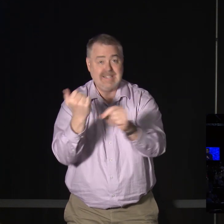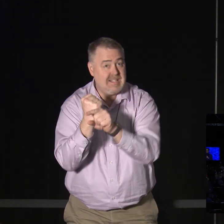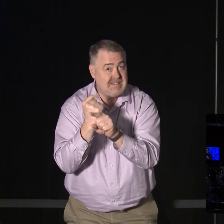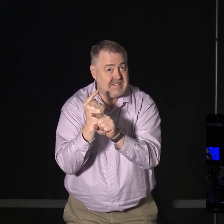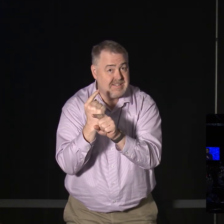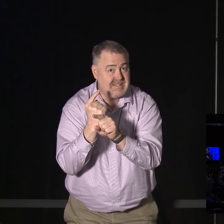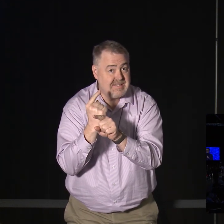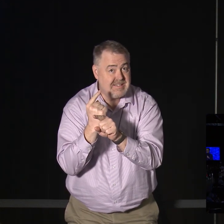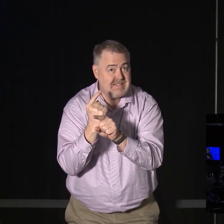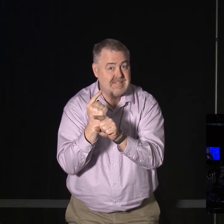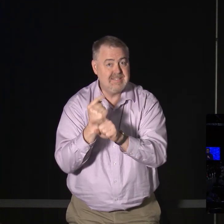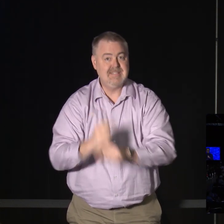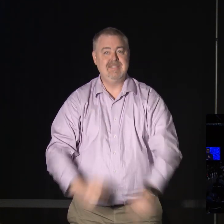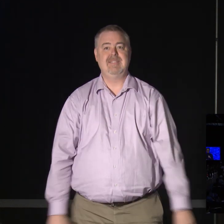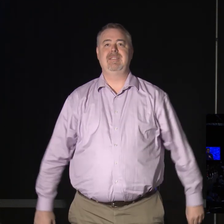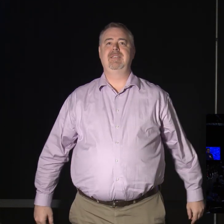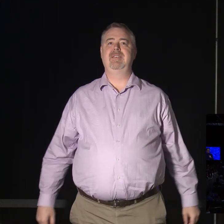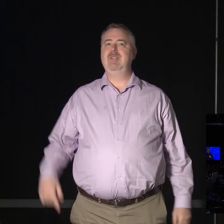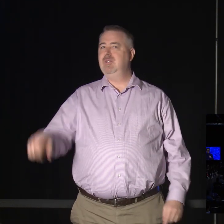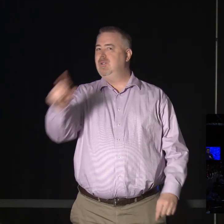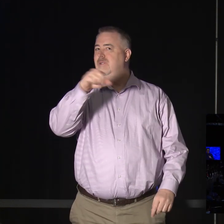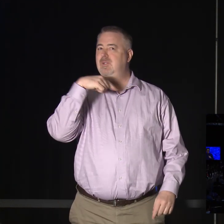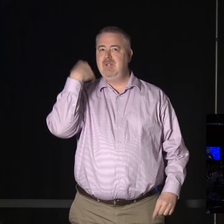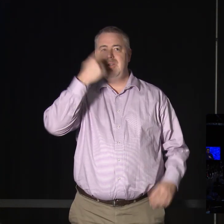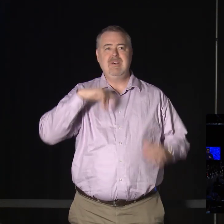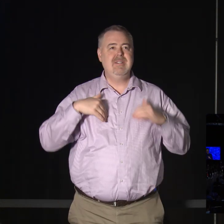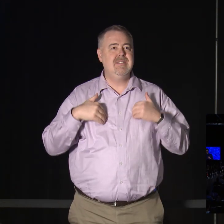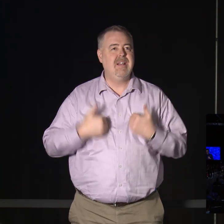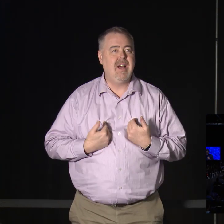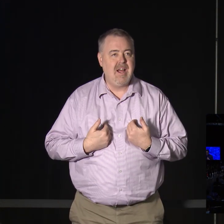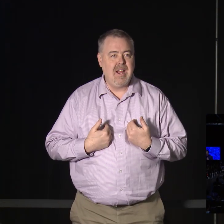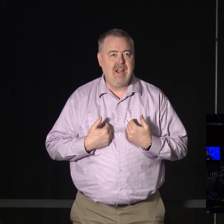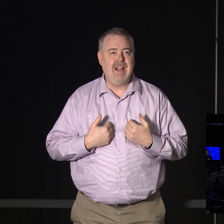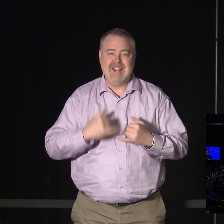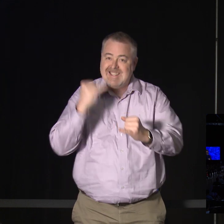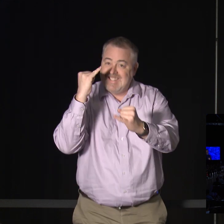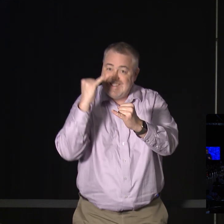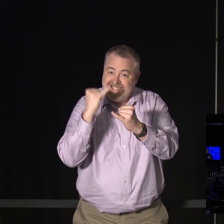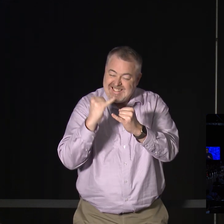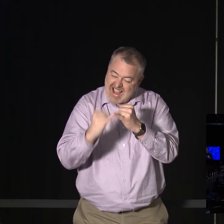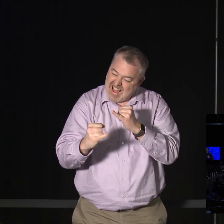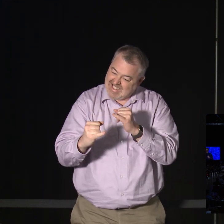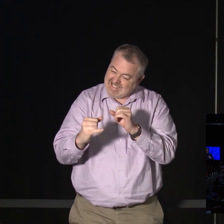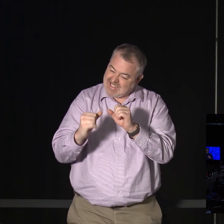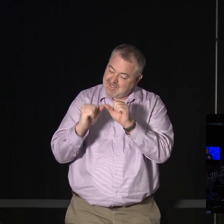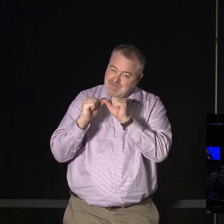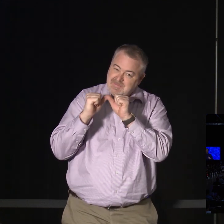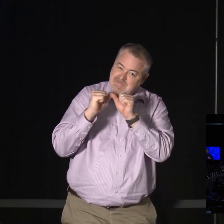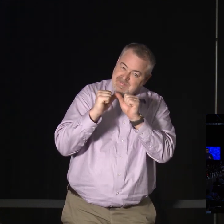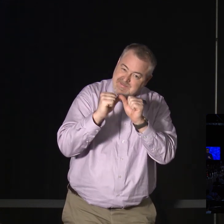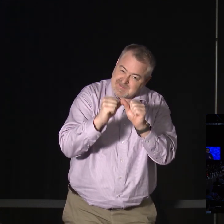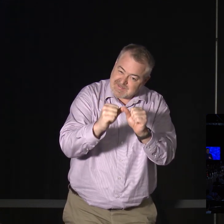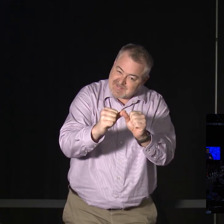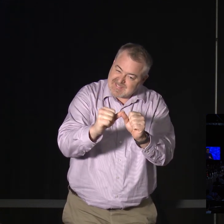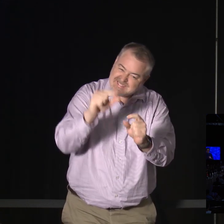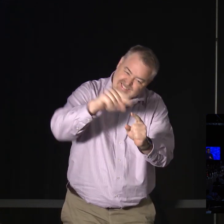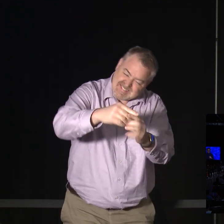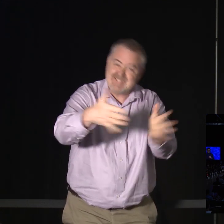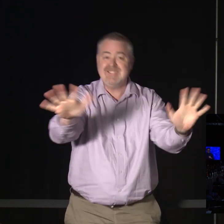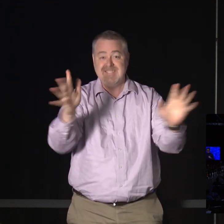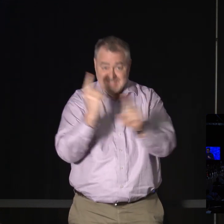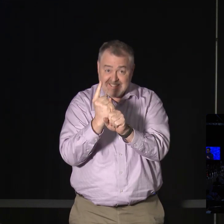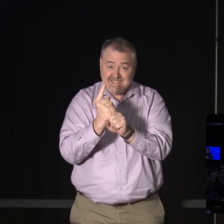Amen? Amen. You look all so tired. This is our last stretch. Let's all make it to the end.